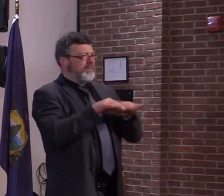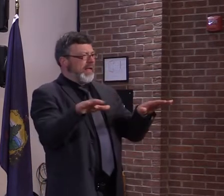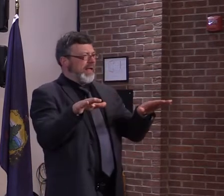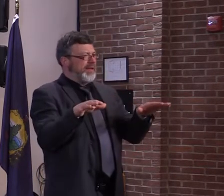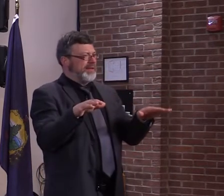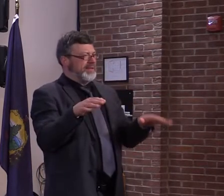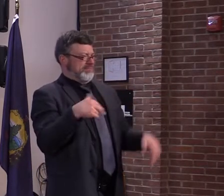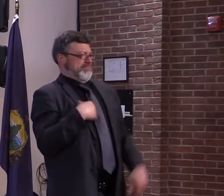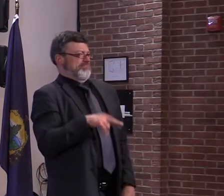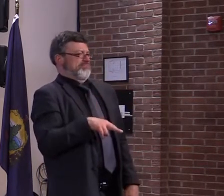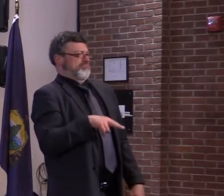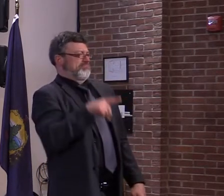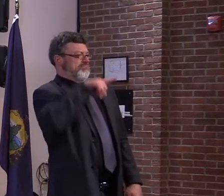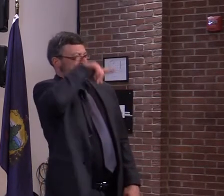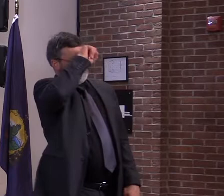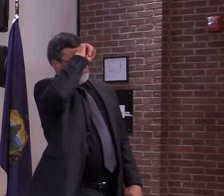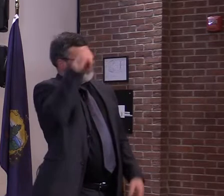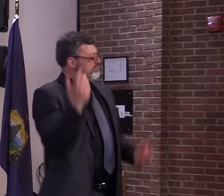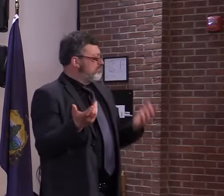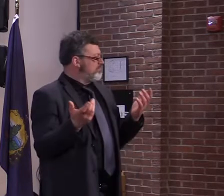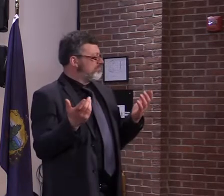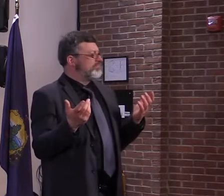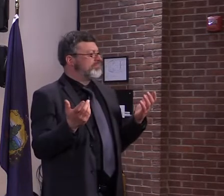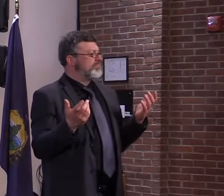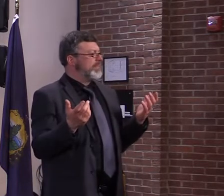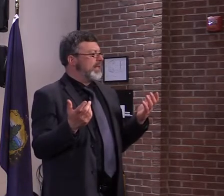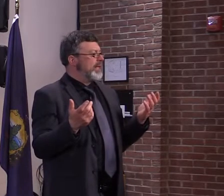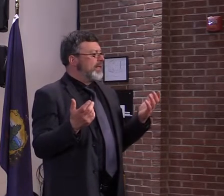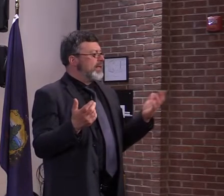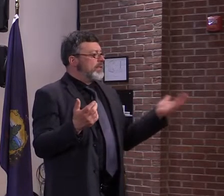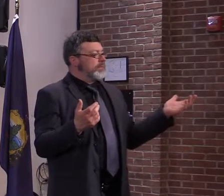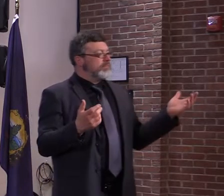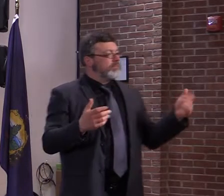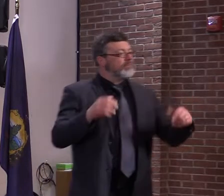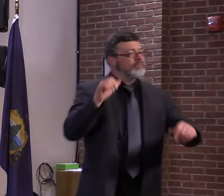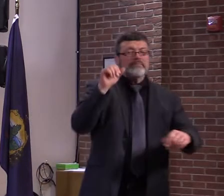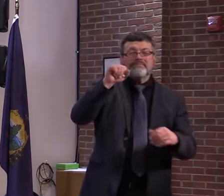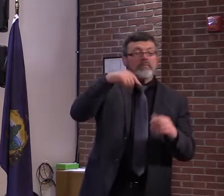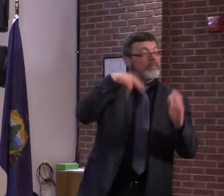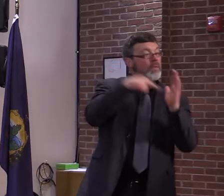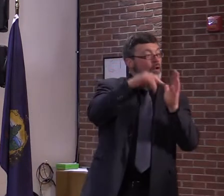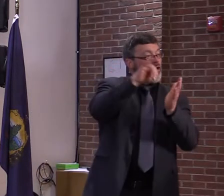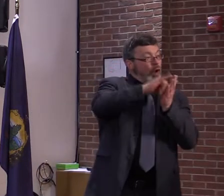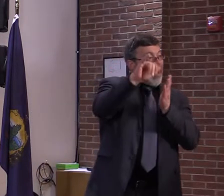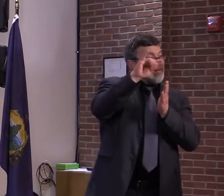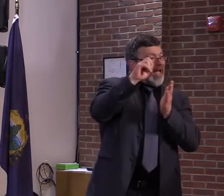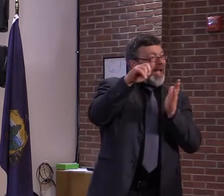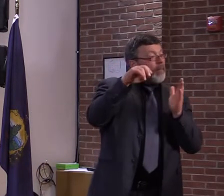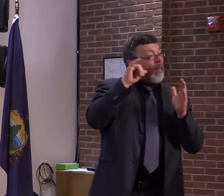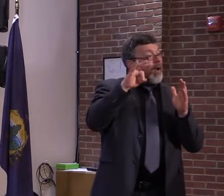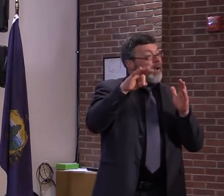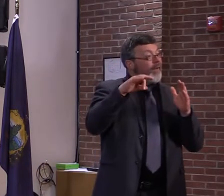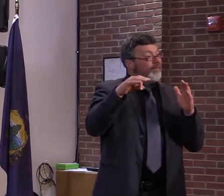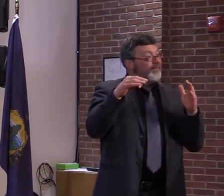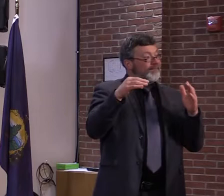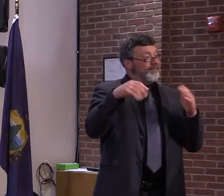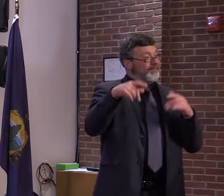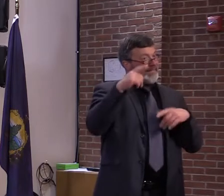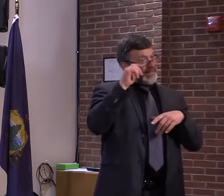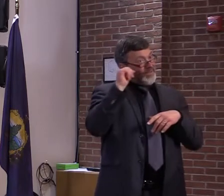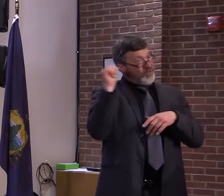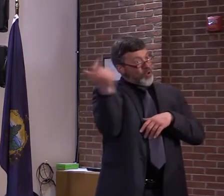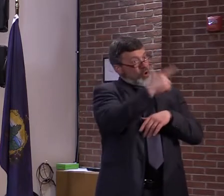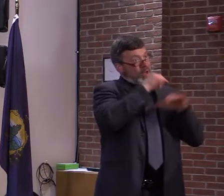The reported case counts, maybe? Yeah. The proportion. Which not all states report the same as Vermont, I don't believe.